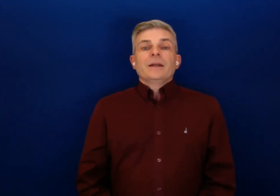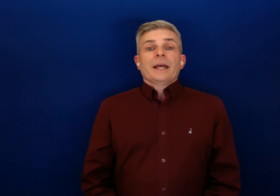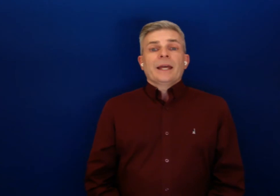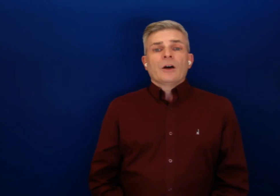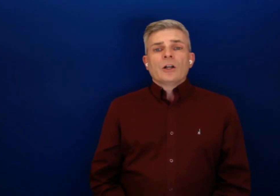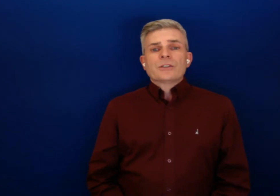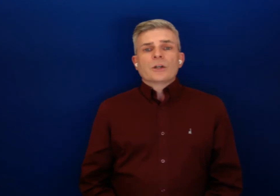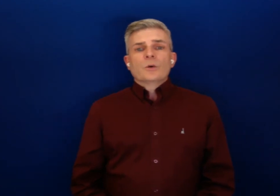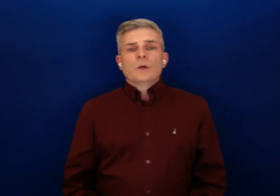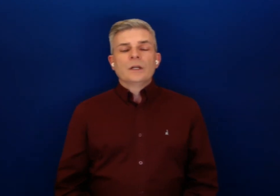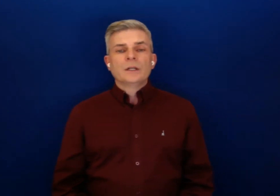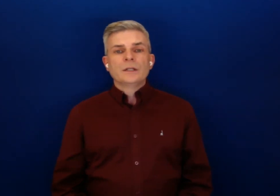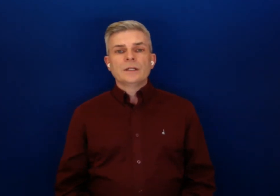And also,